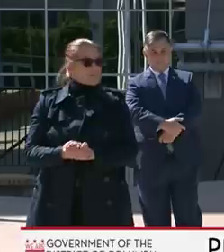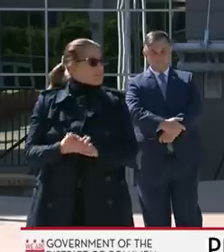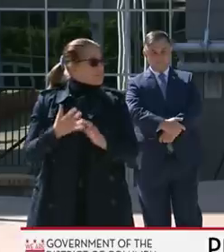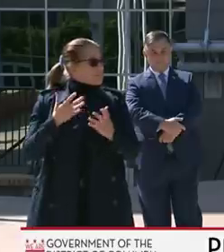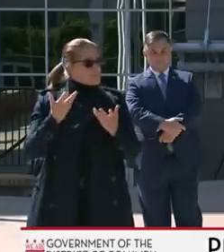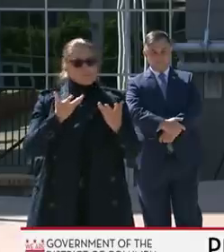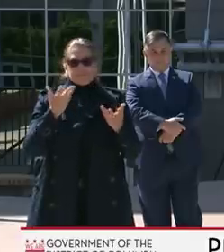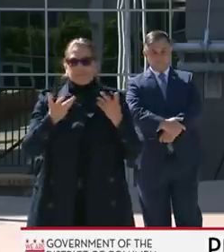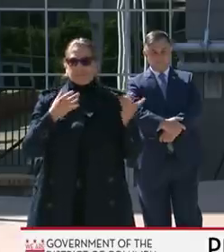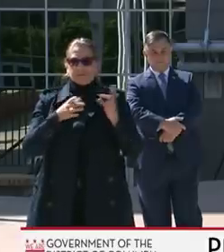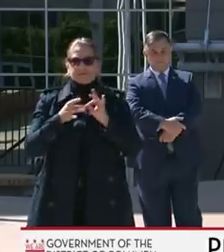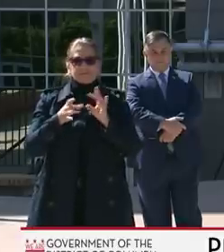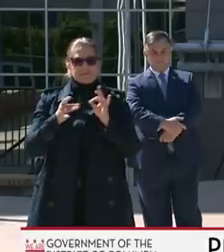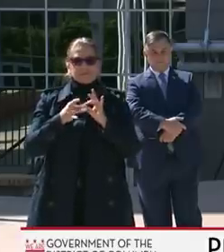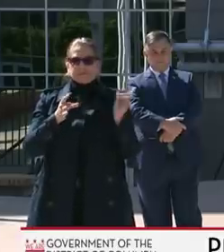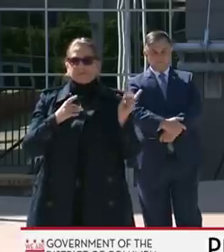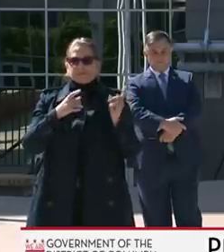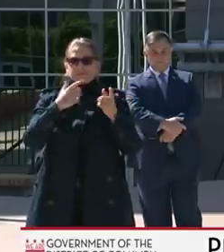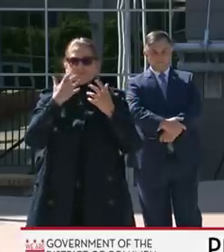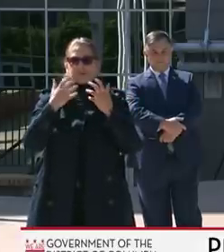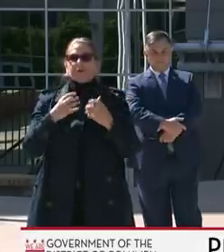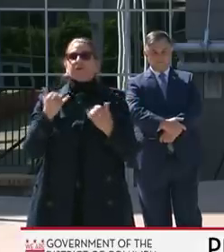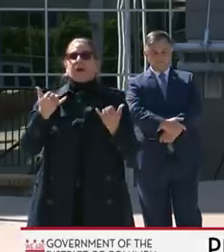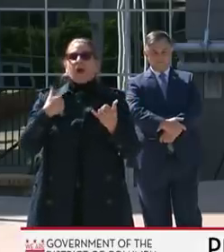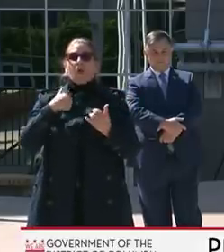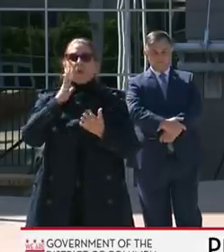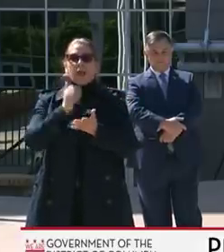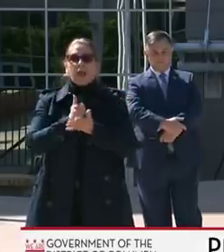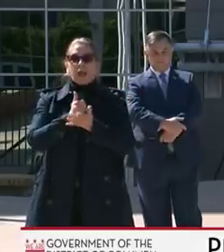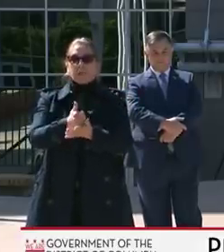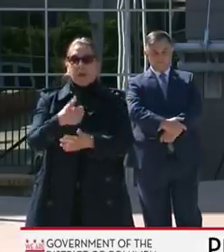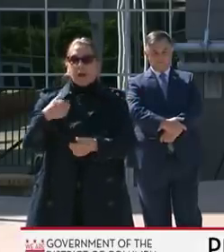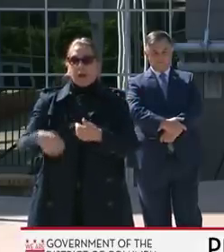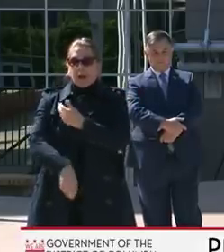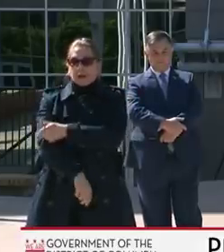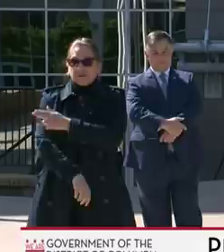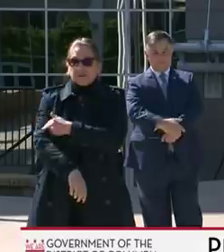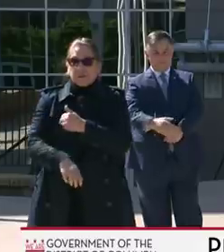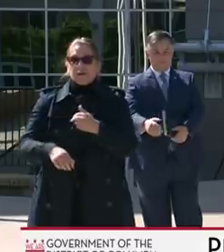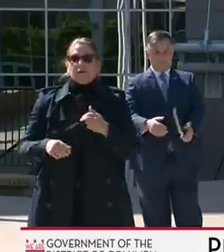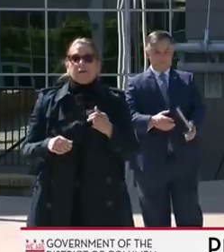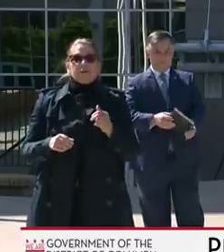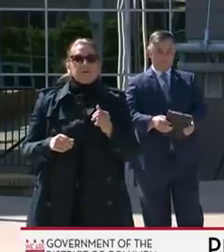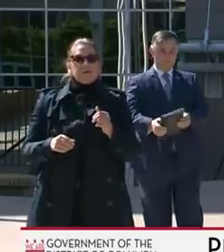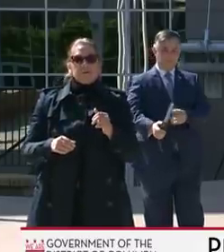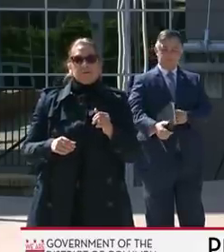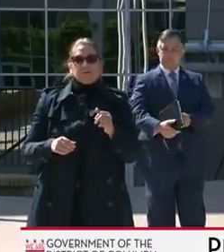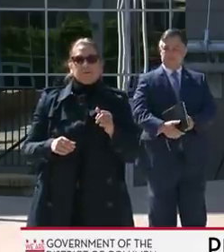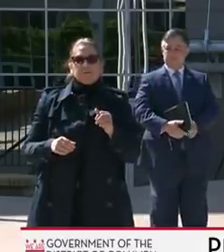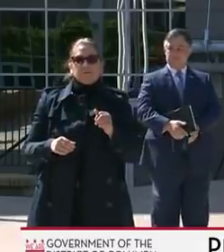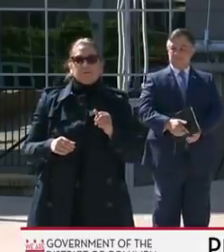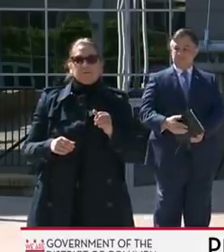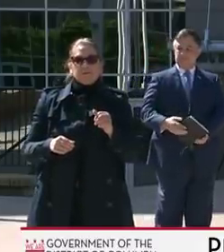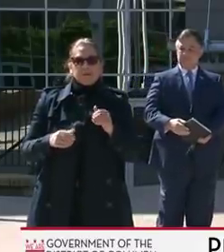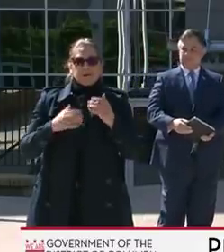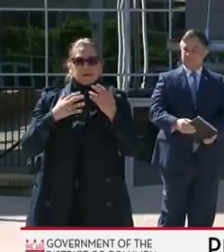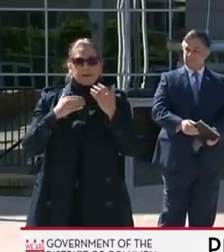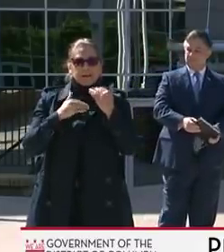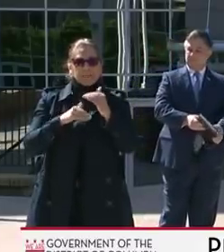on seizures and to also limit how collections are